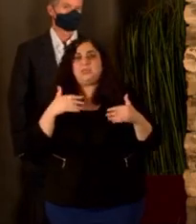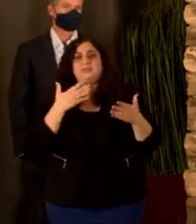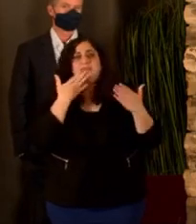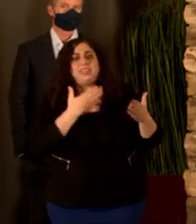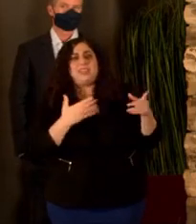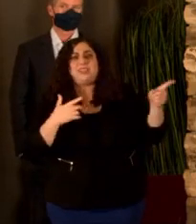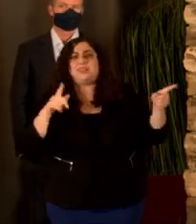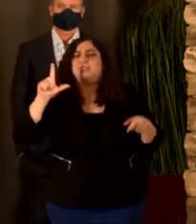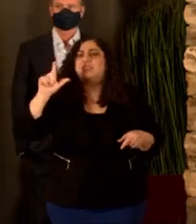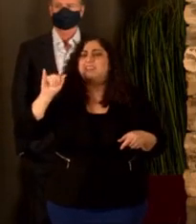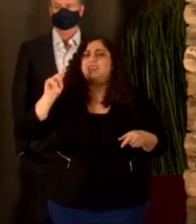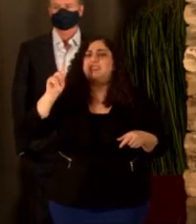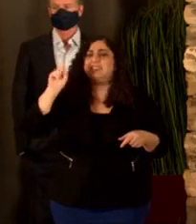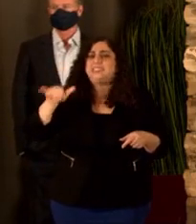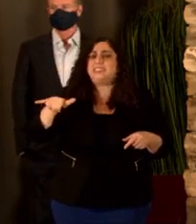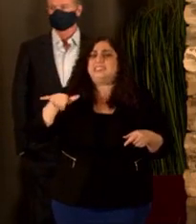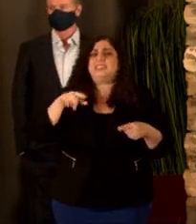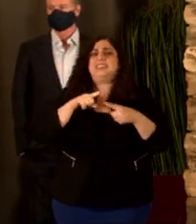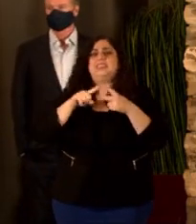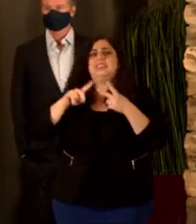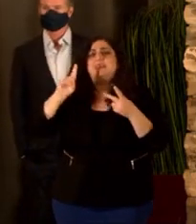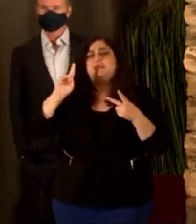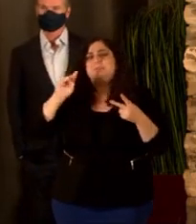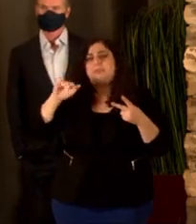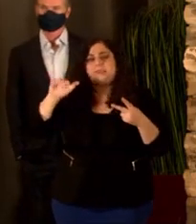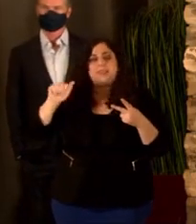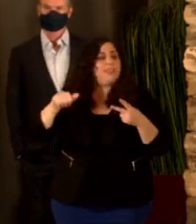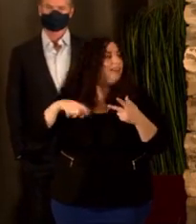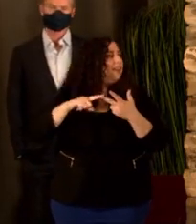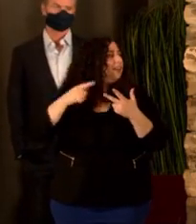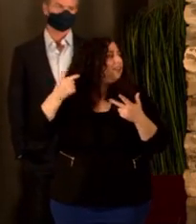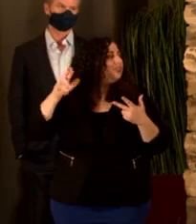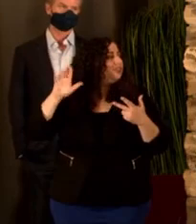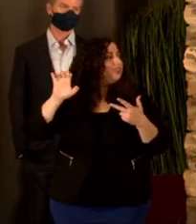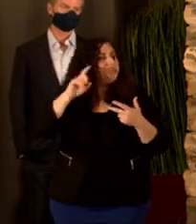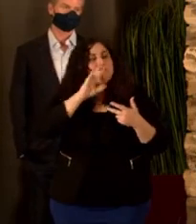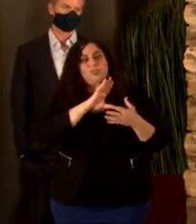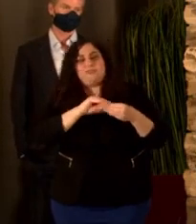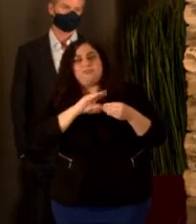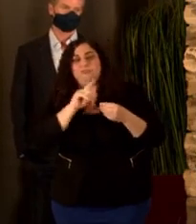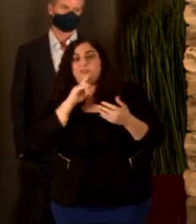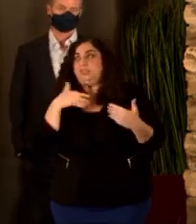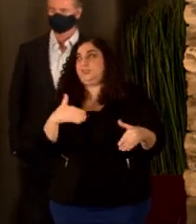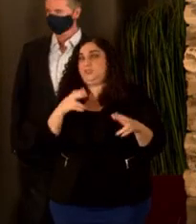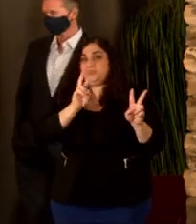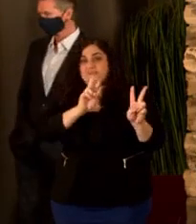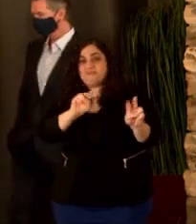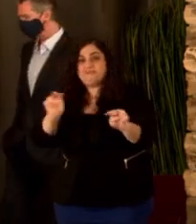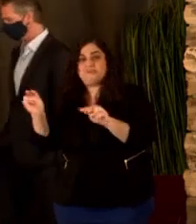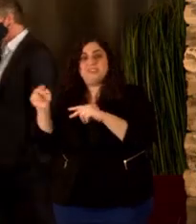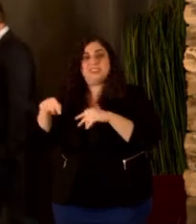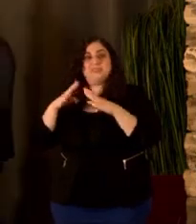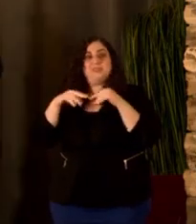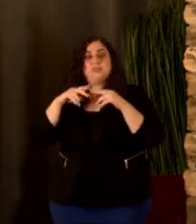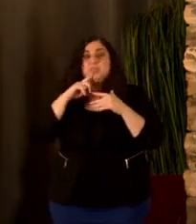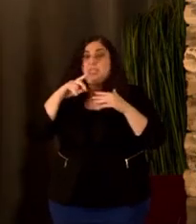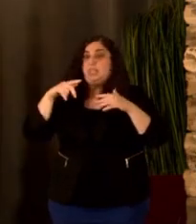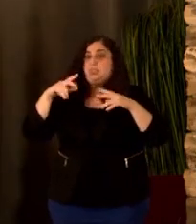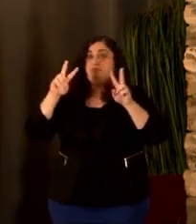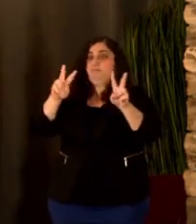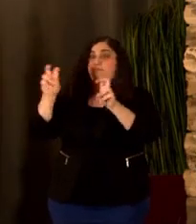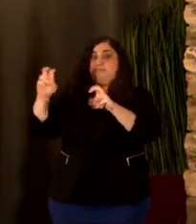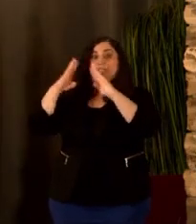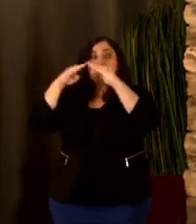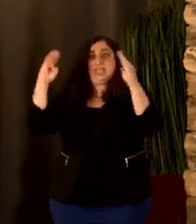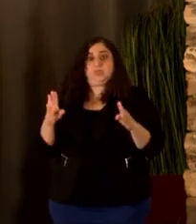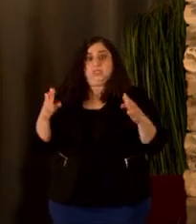opening up your home to us. And to the issue that housing and health are inextricably